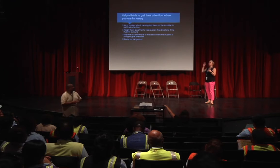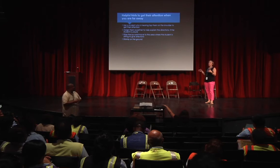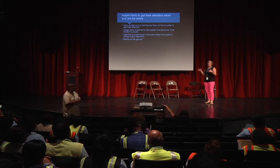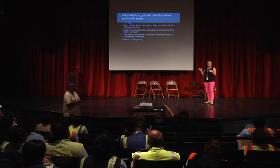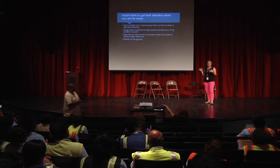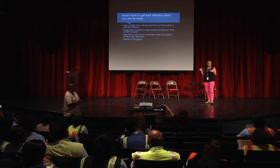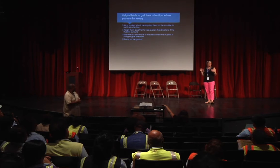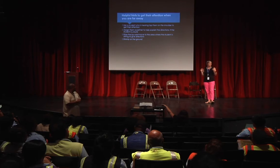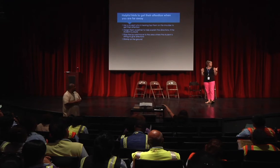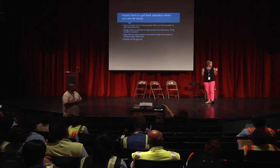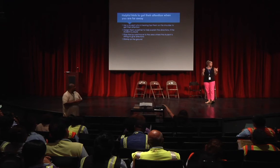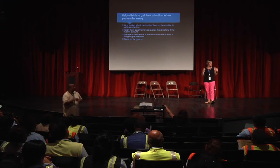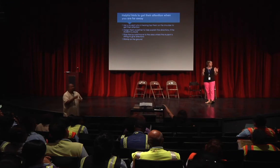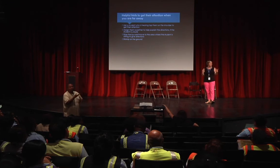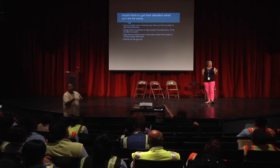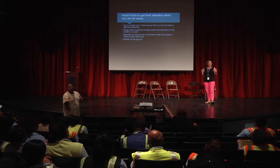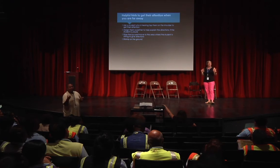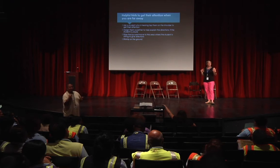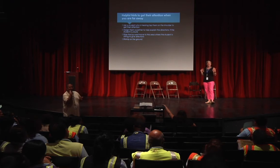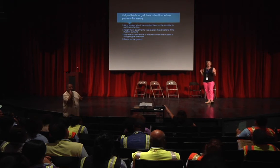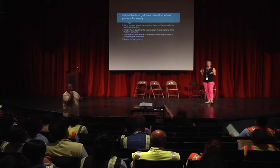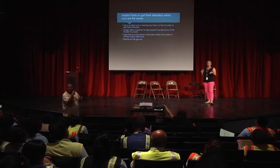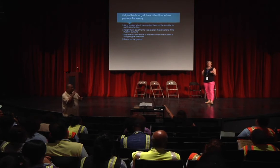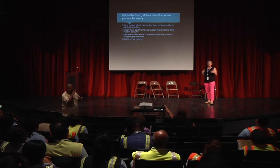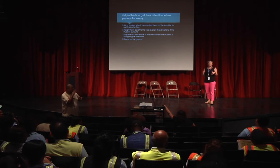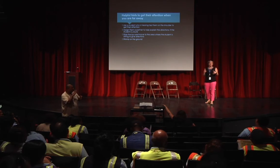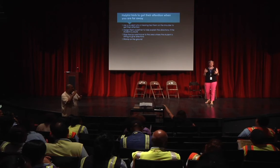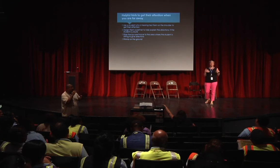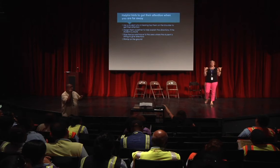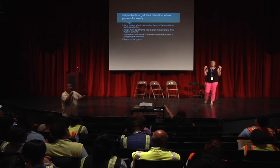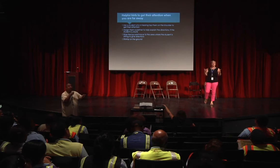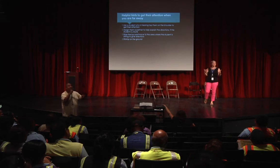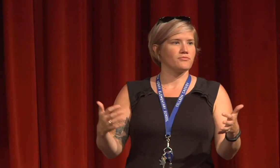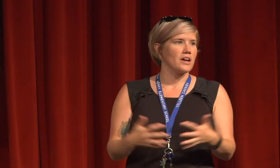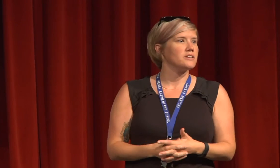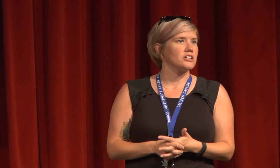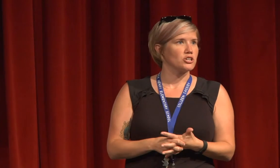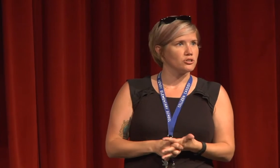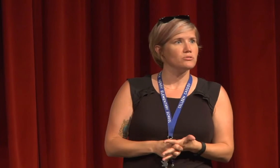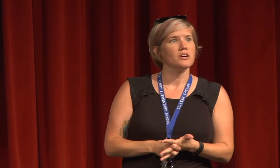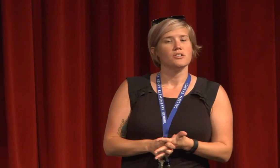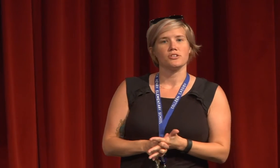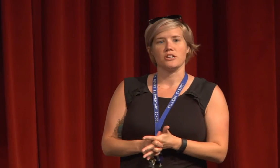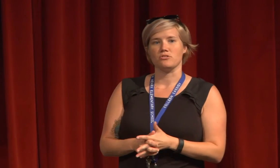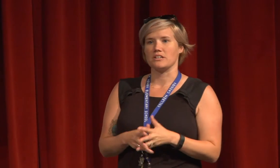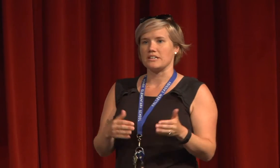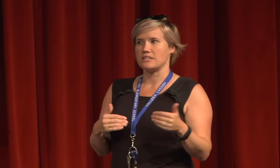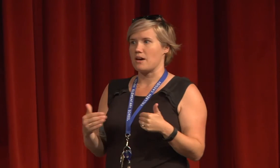Another point, I think we might have addressed it, but having a student who is deaf or hard of hearing sitting close to the front near you so that you can get to them a